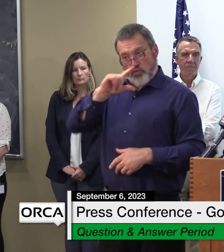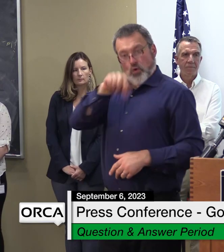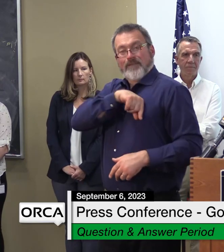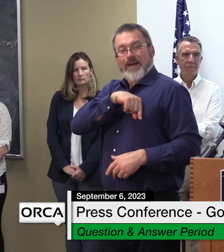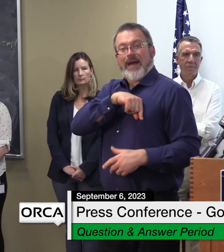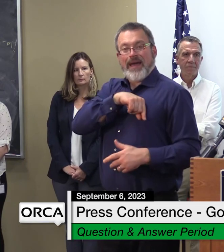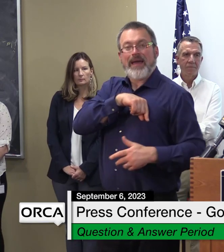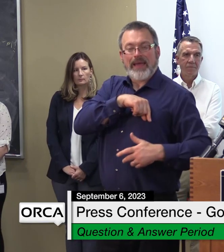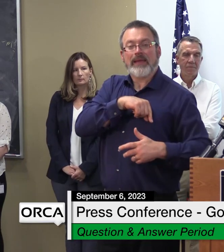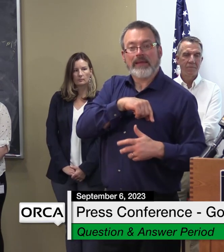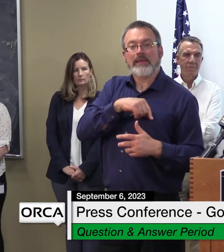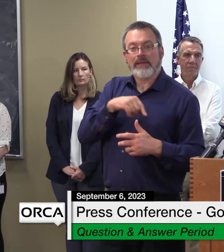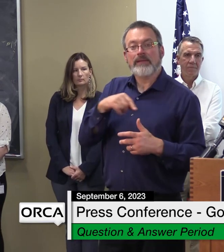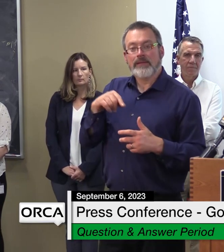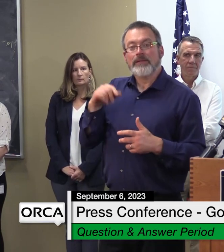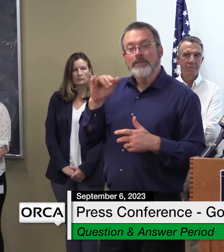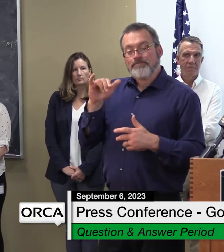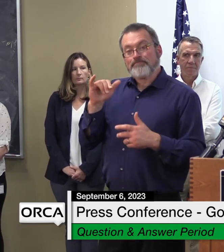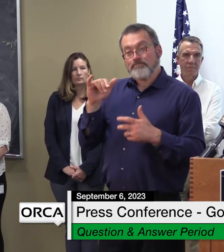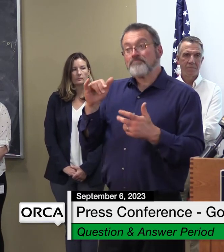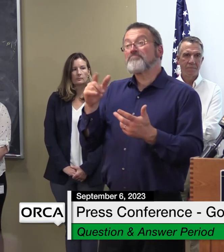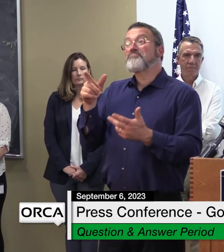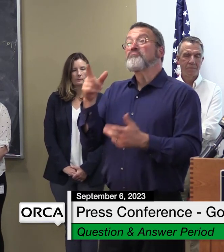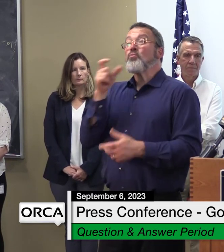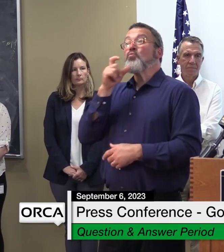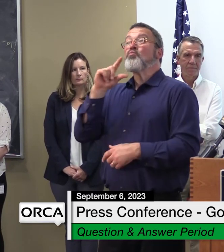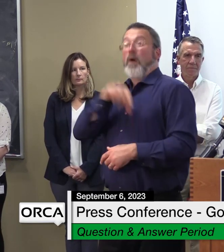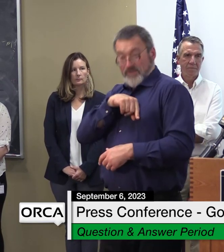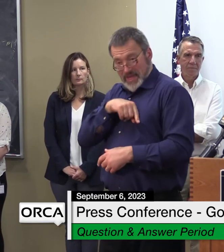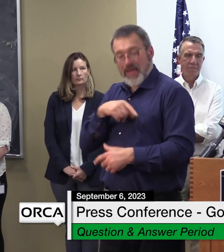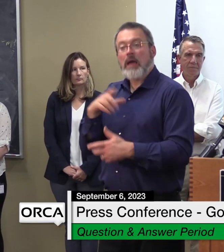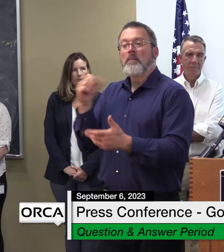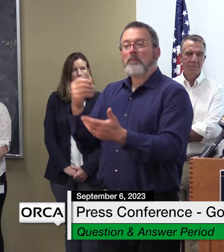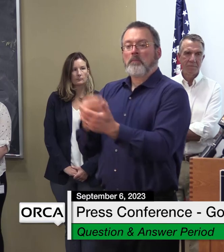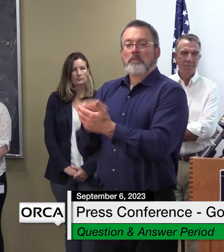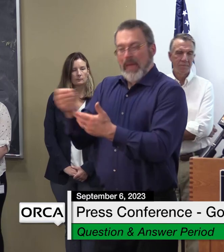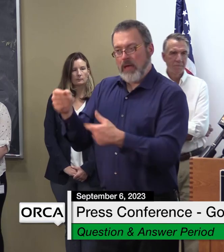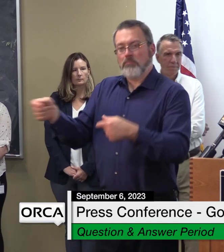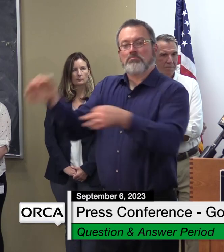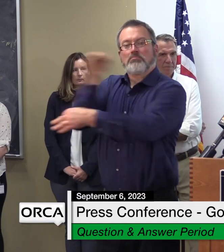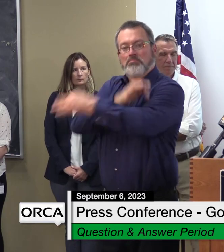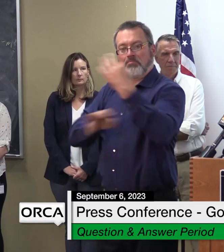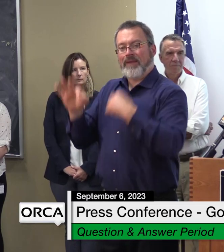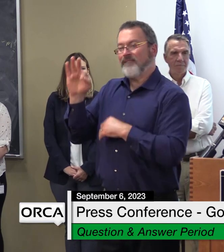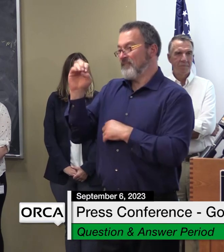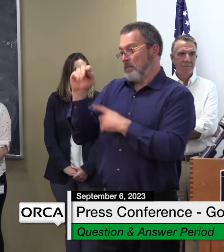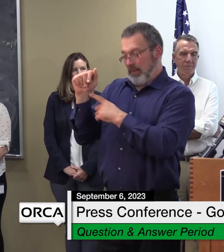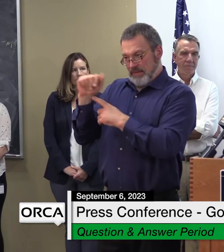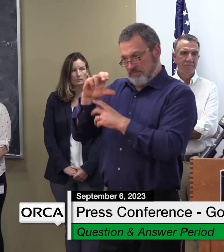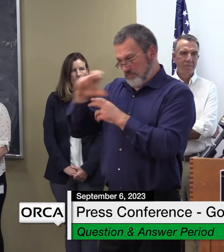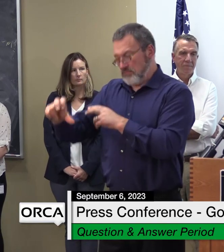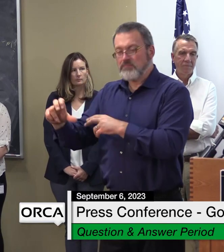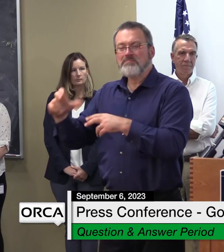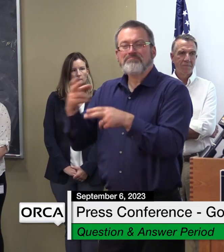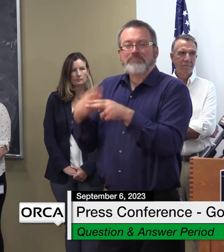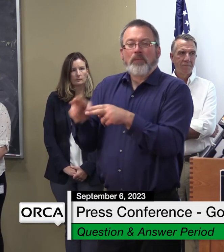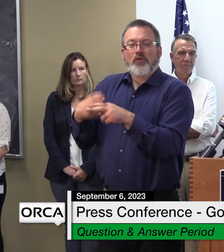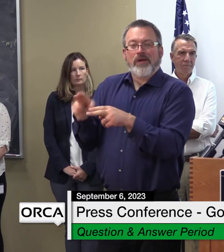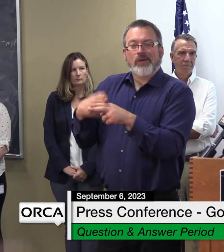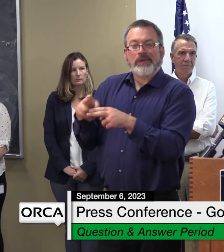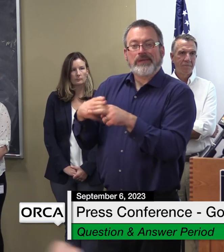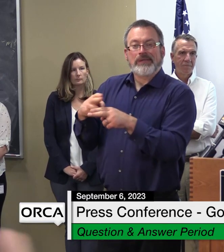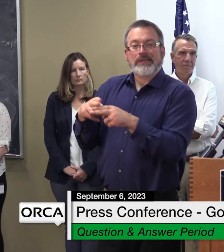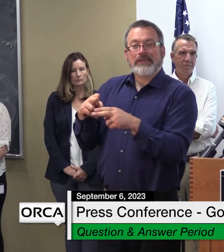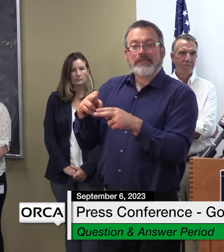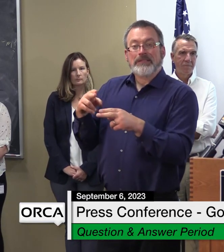the mobile home unit that we provided for them as temporary housing. So that may be an option on the table for